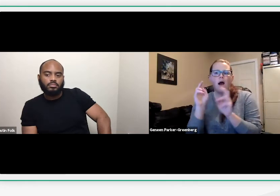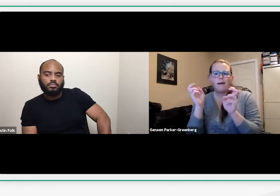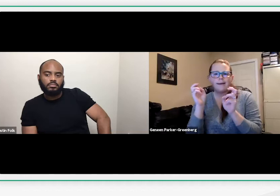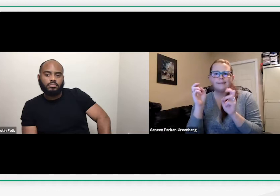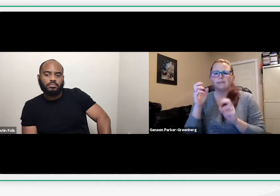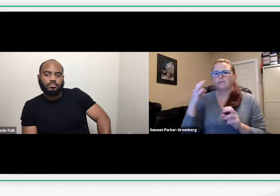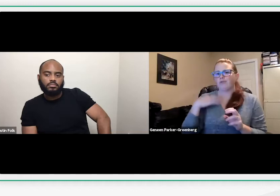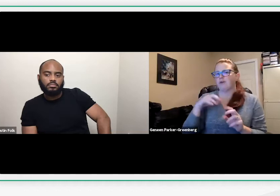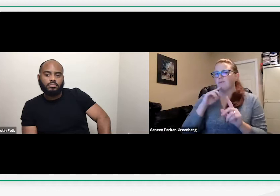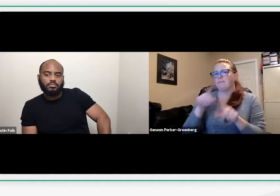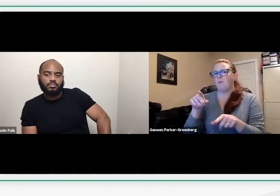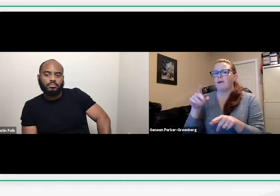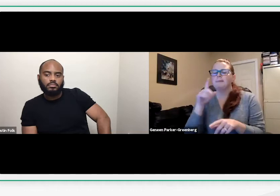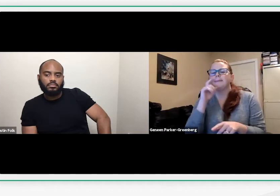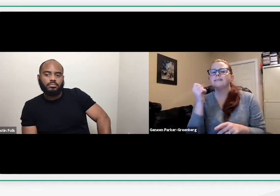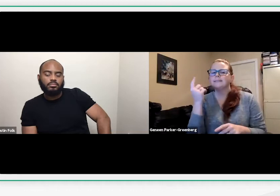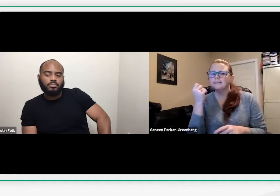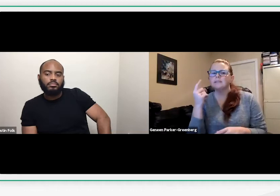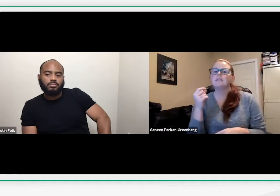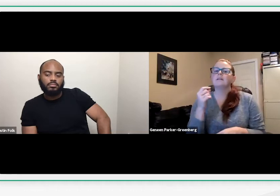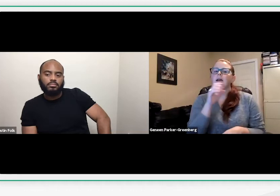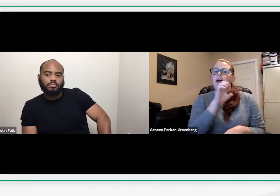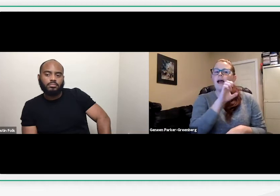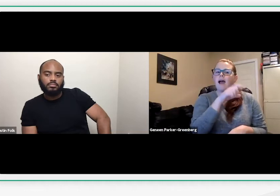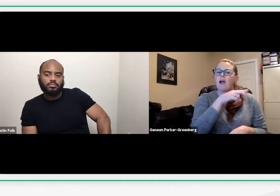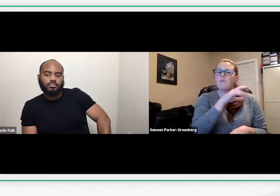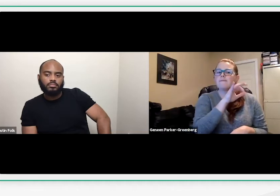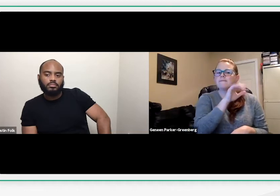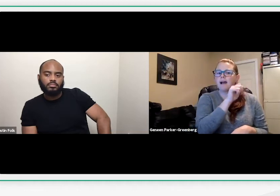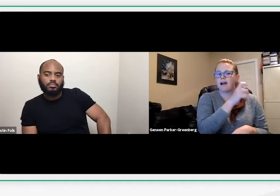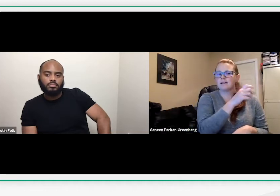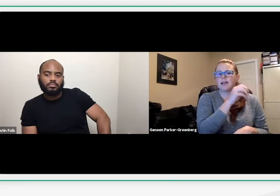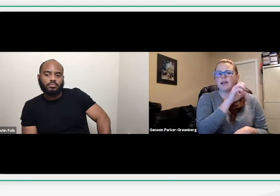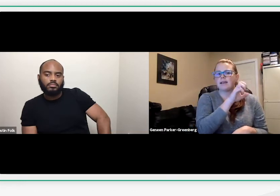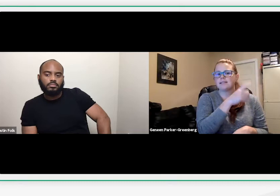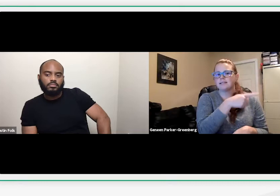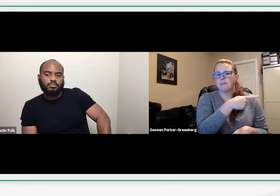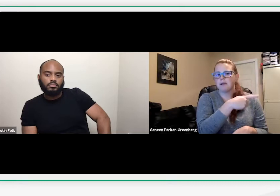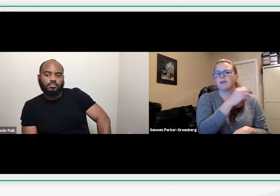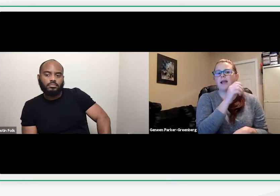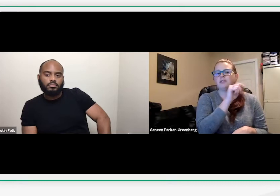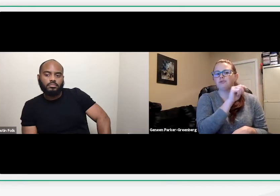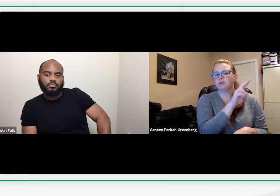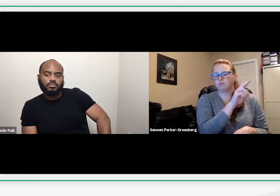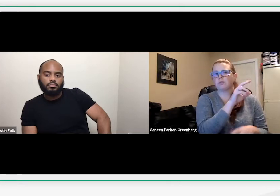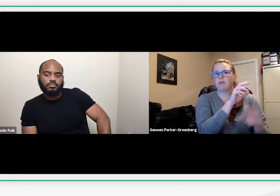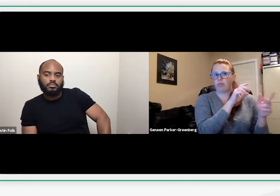because there's so many different products with credit reporting Now, Equifax, Experian,